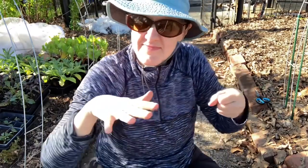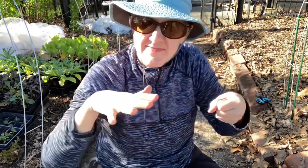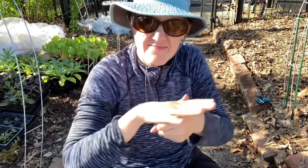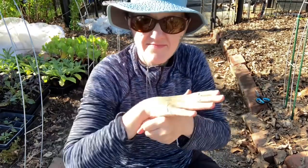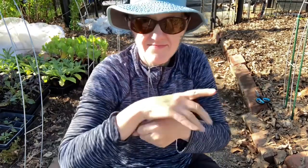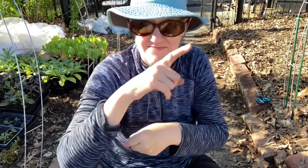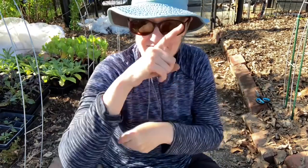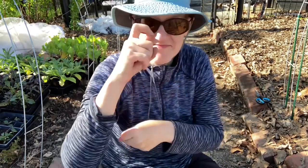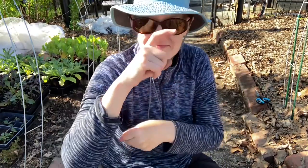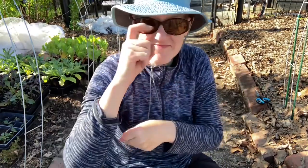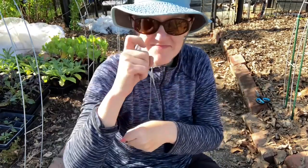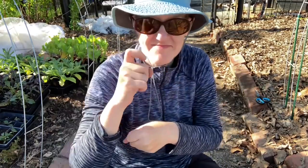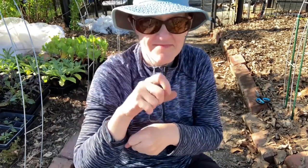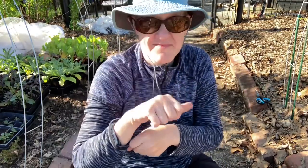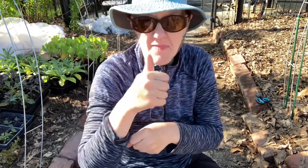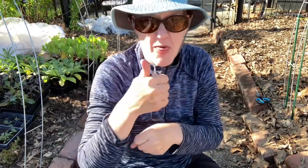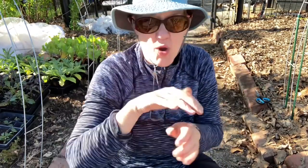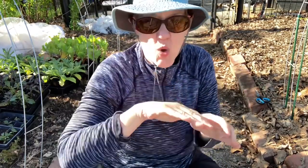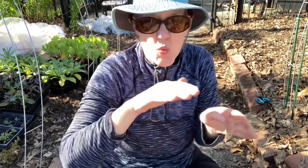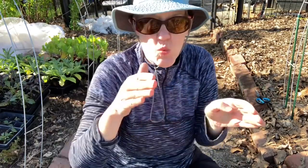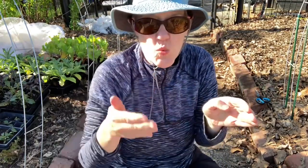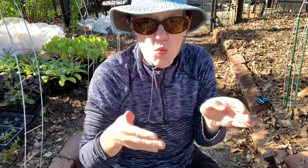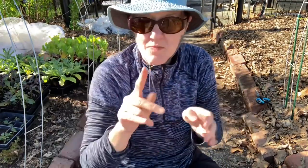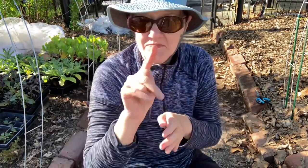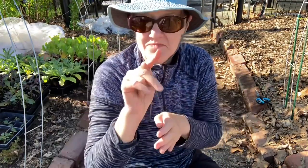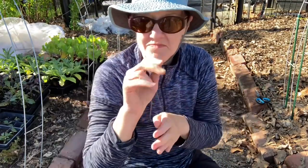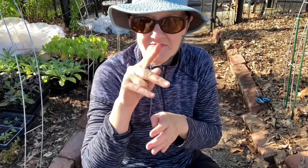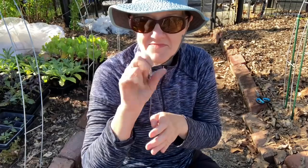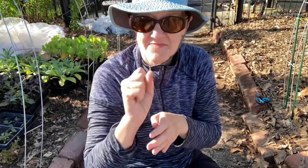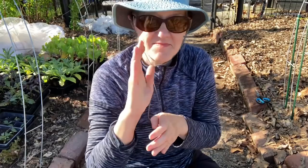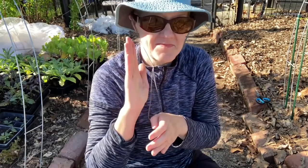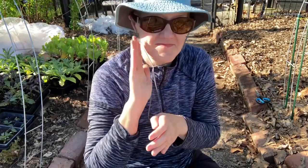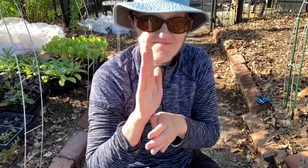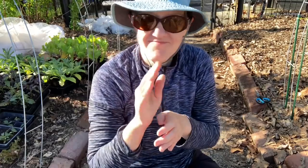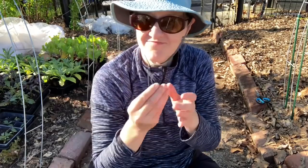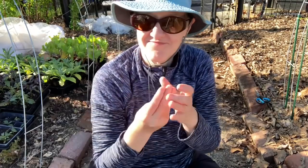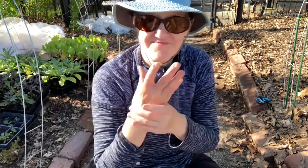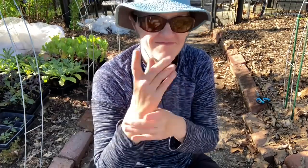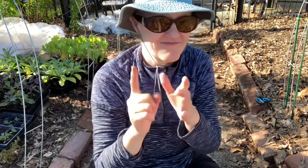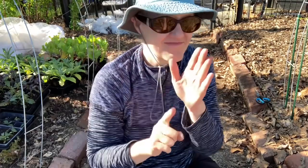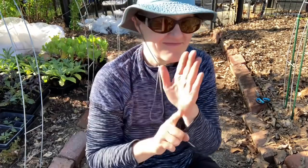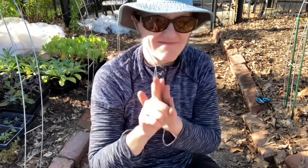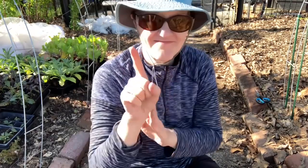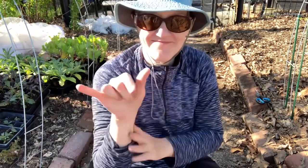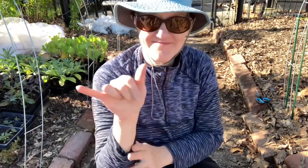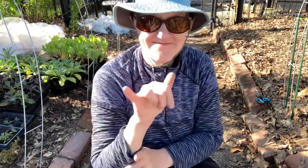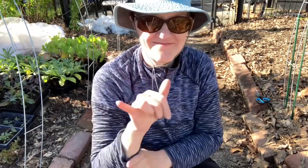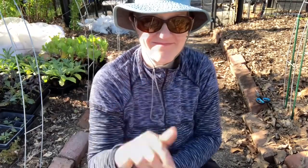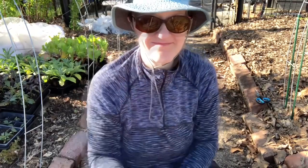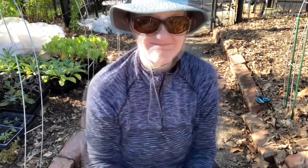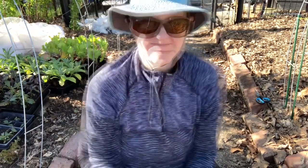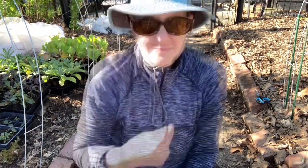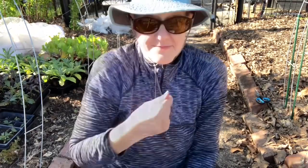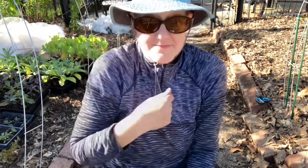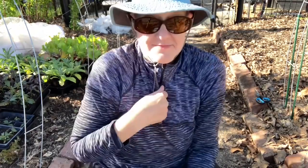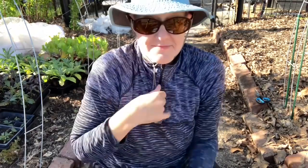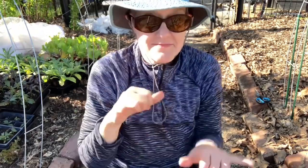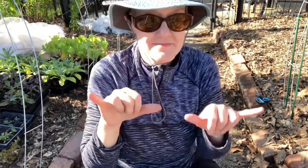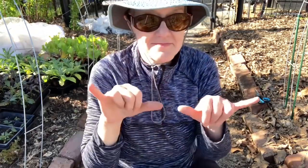Plus, the onions can stay in there the whole season because the onion tops, they're going to keep growing. They're going to get pretty big